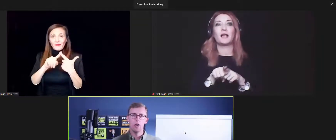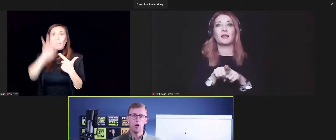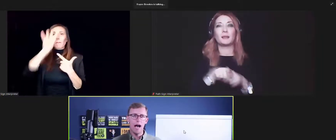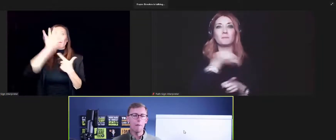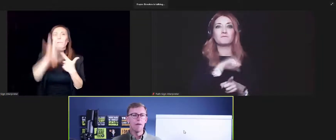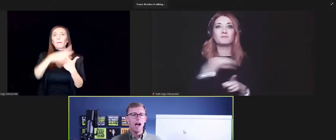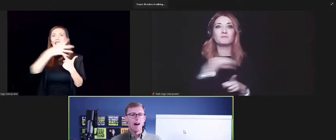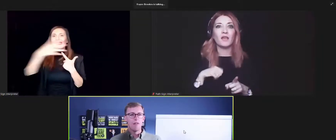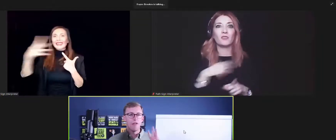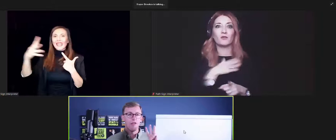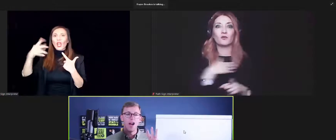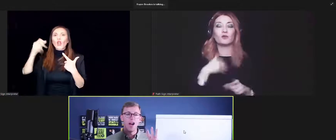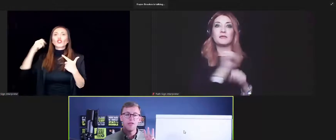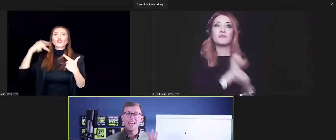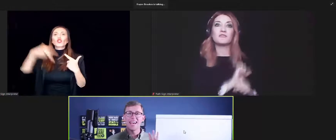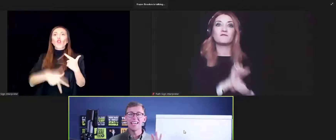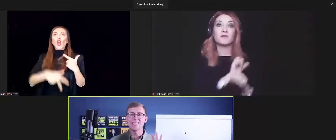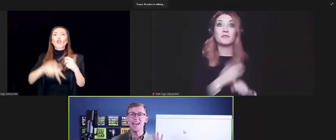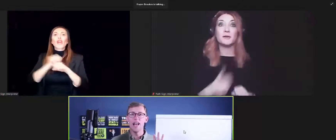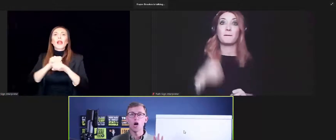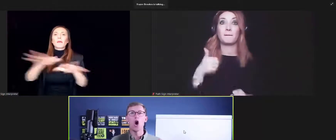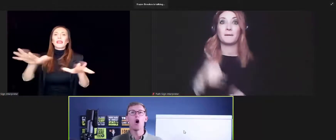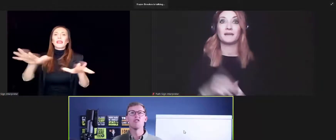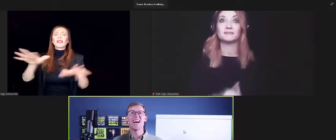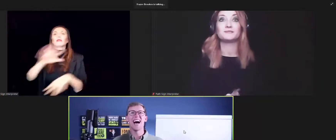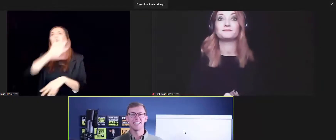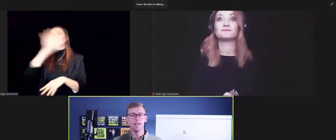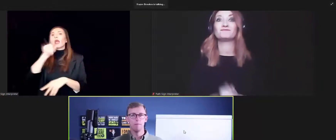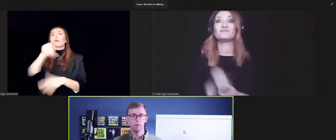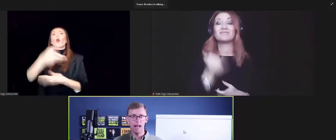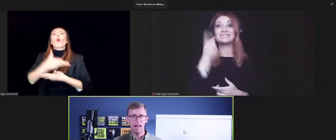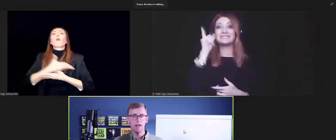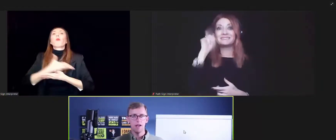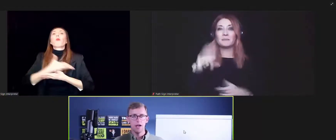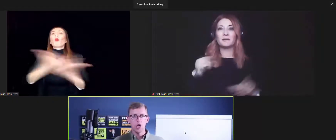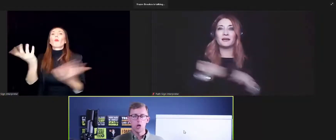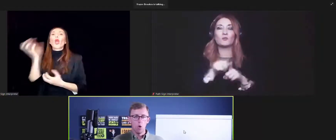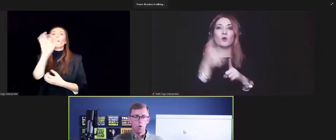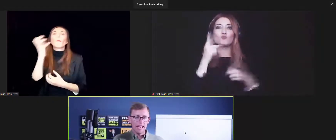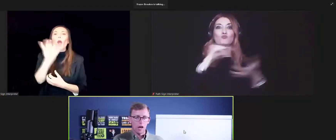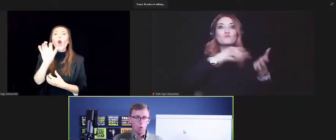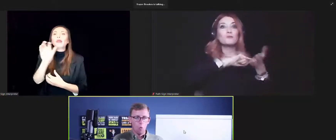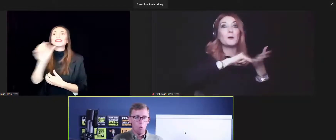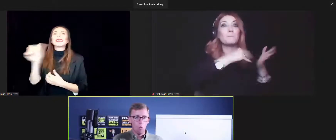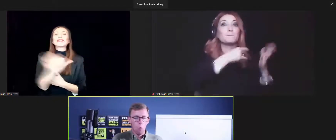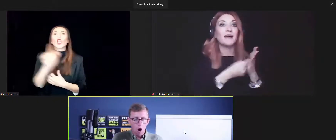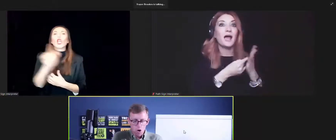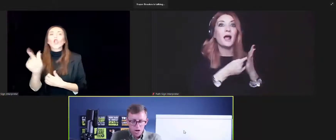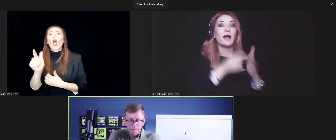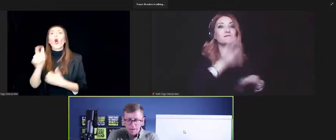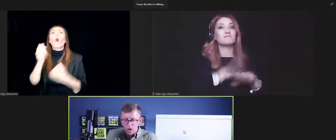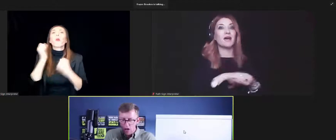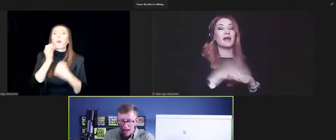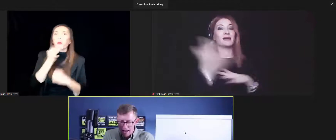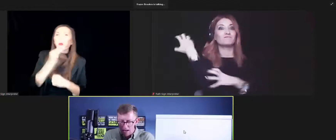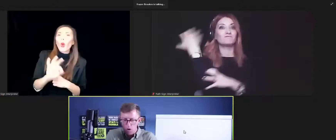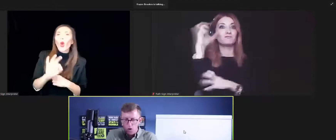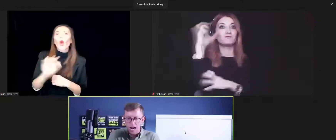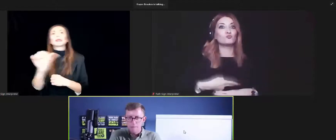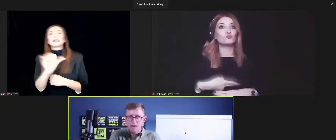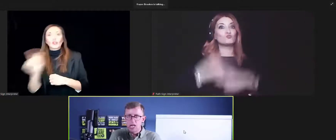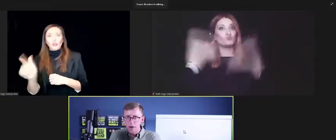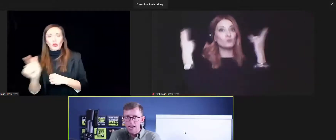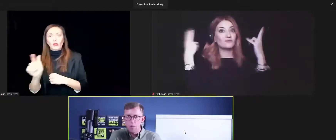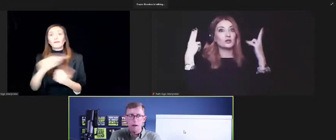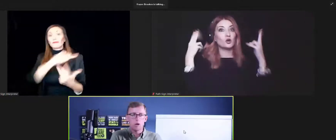and all that. And then the third thing is then a contact plan. So like, what should I be saying? What should I